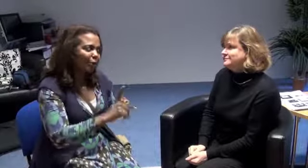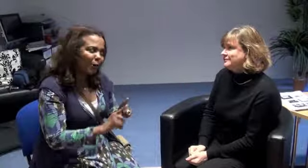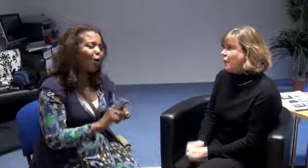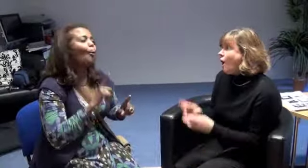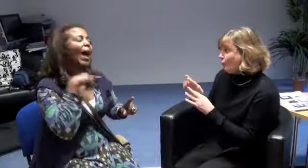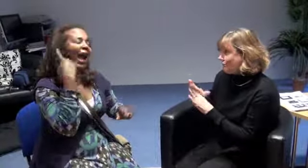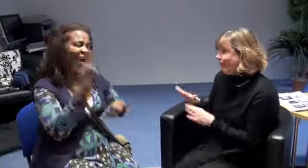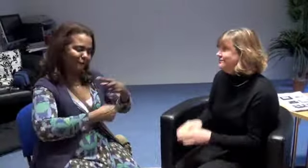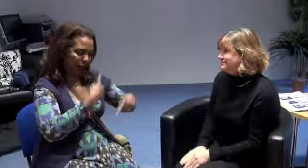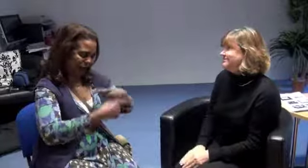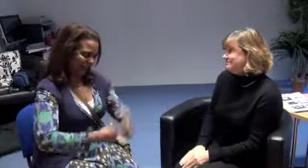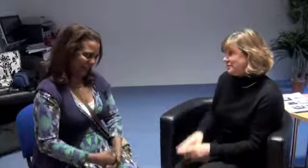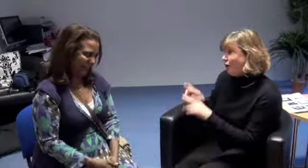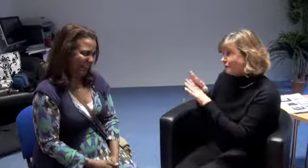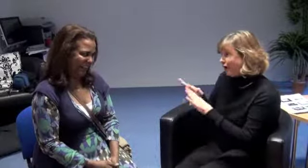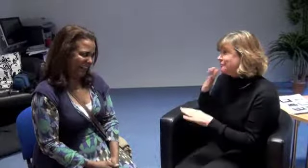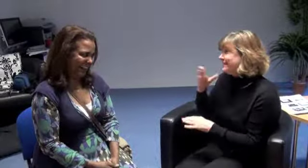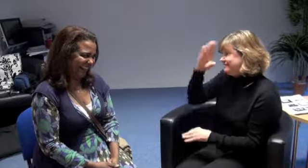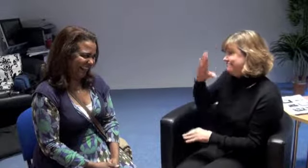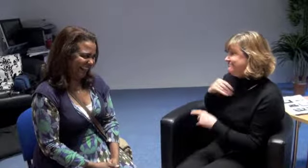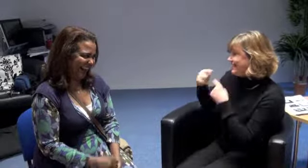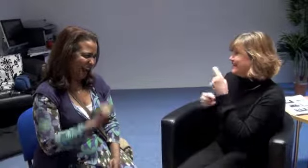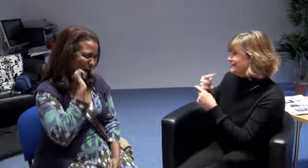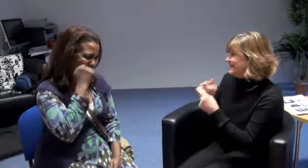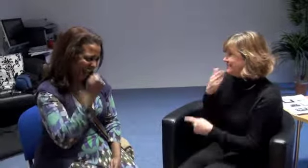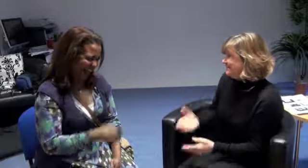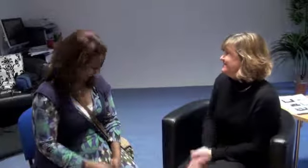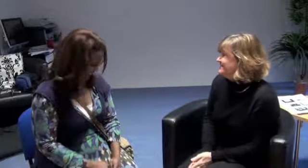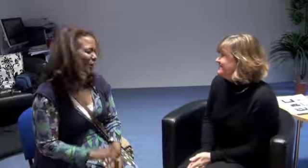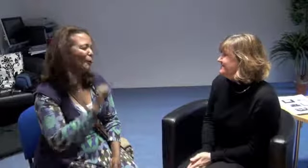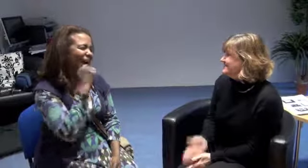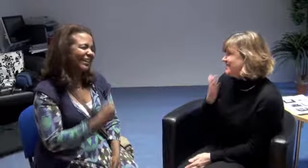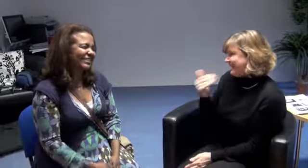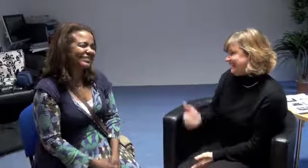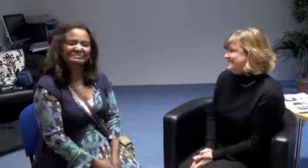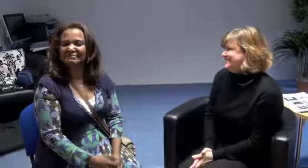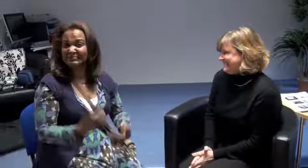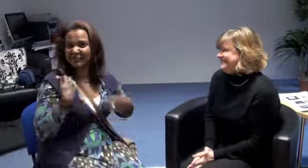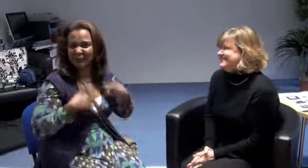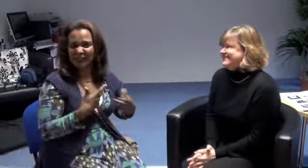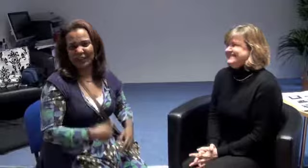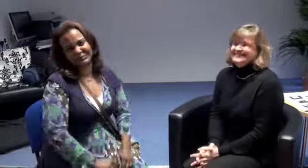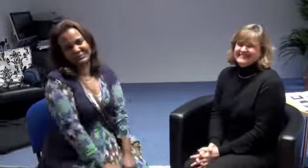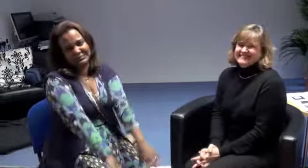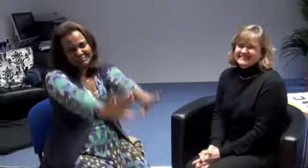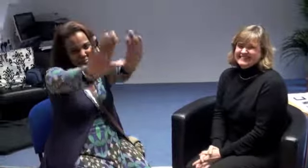felt it was worthwhile, but don't forget this will be an annual event. Do let me know about next year. Oh, I definitely will.